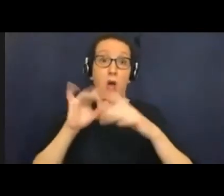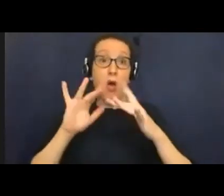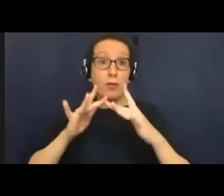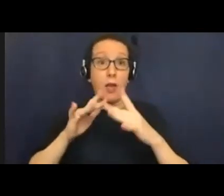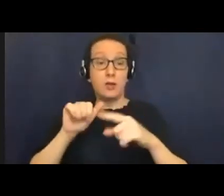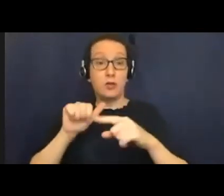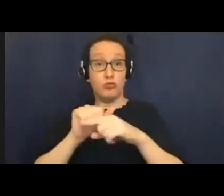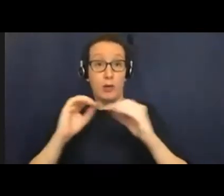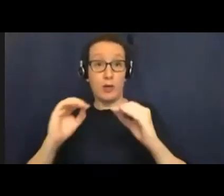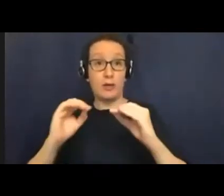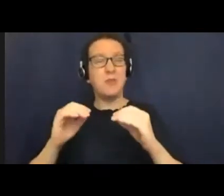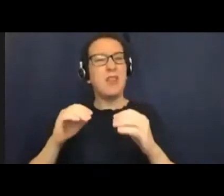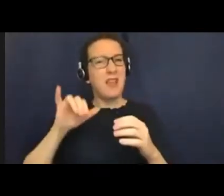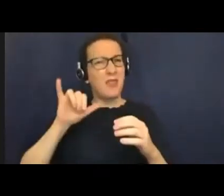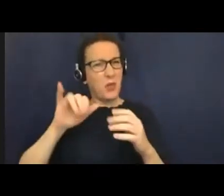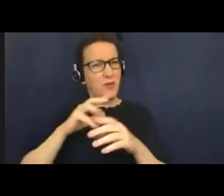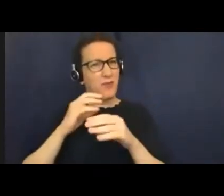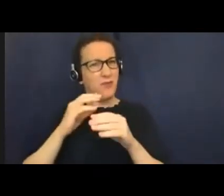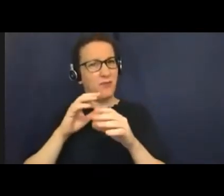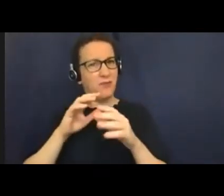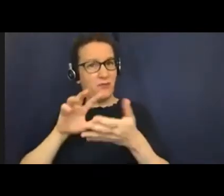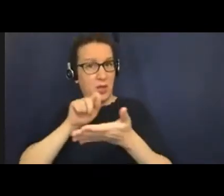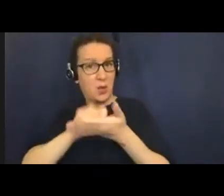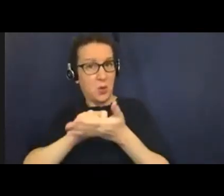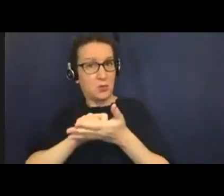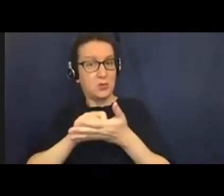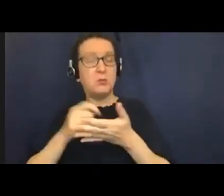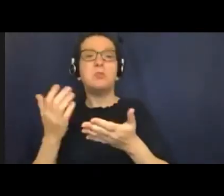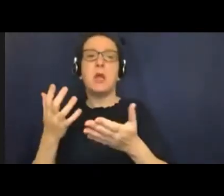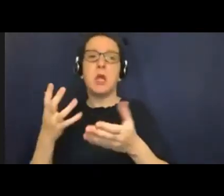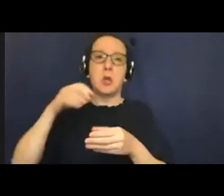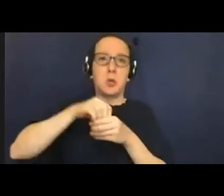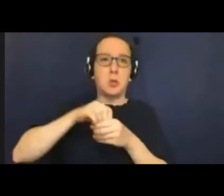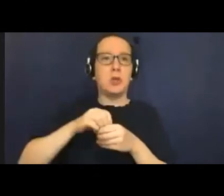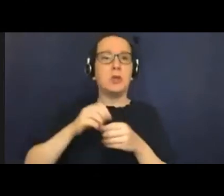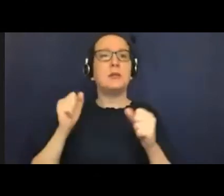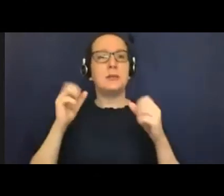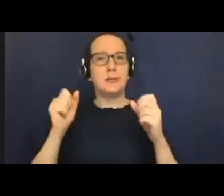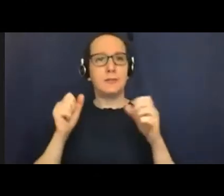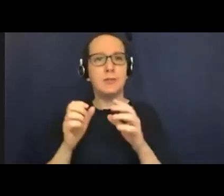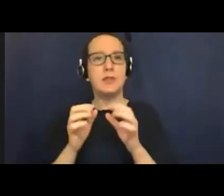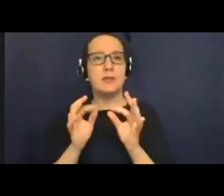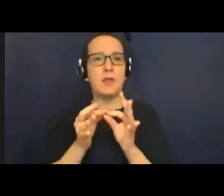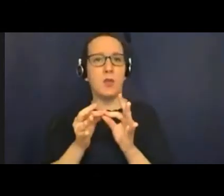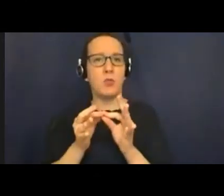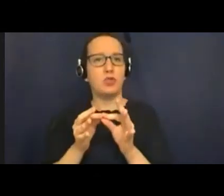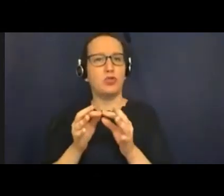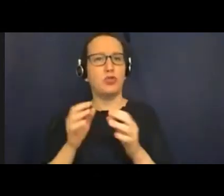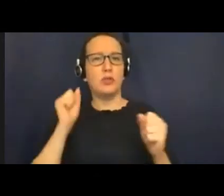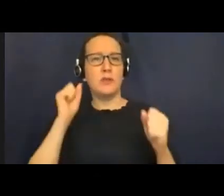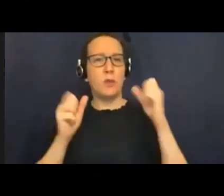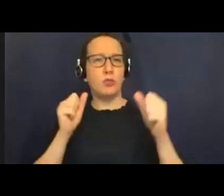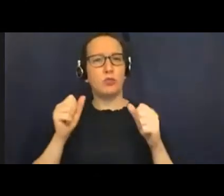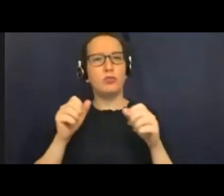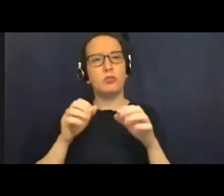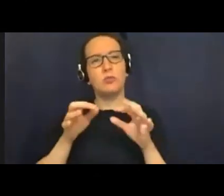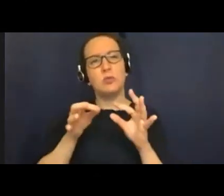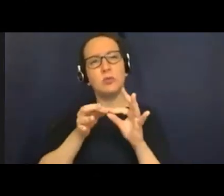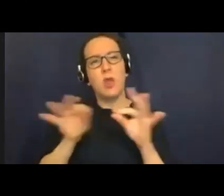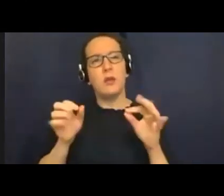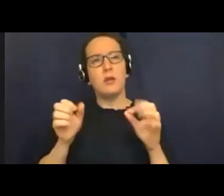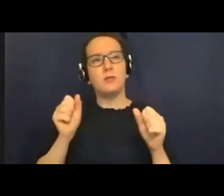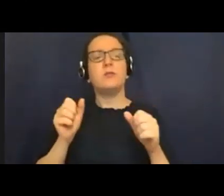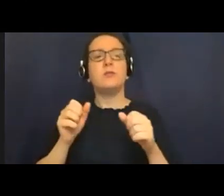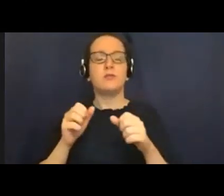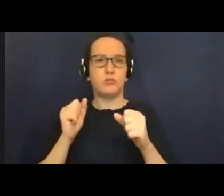deaf could participate in the poll worker training and then be certified to serve in this leadership position.